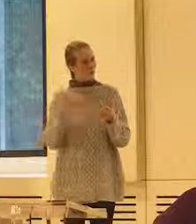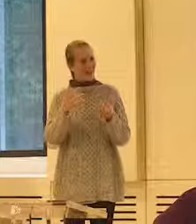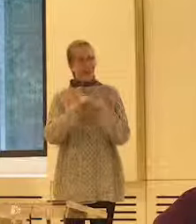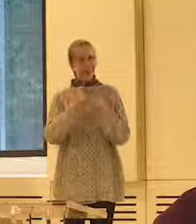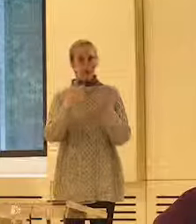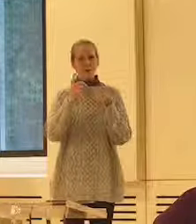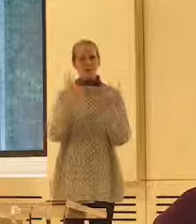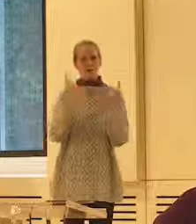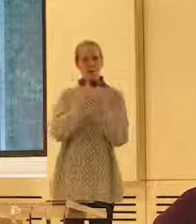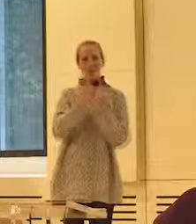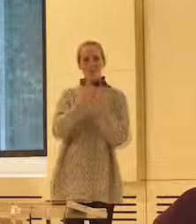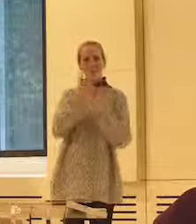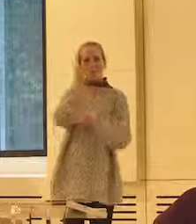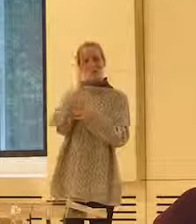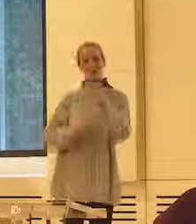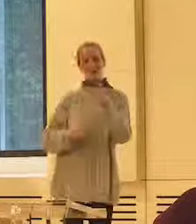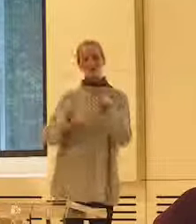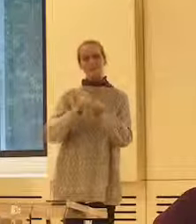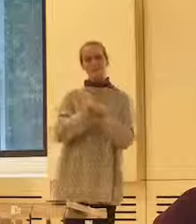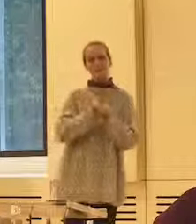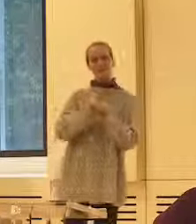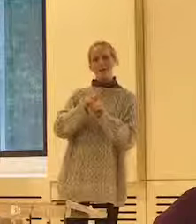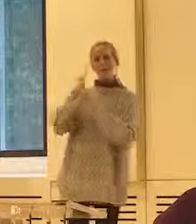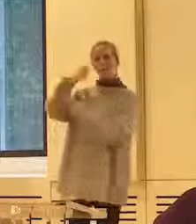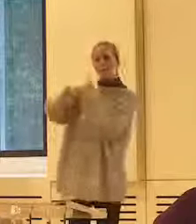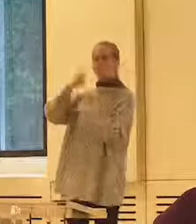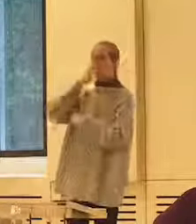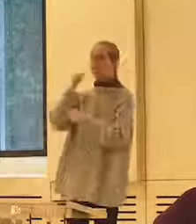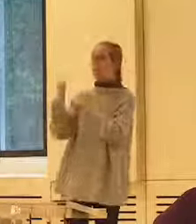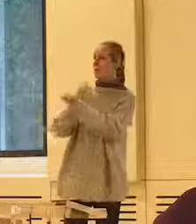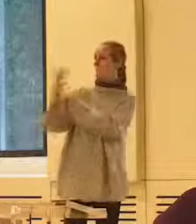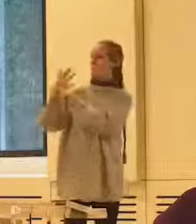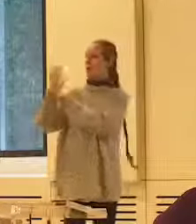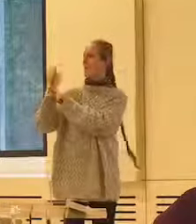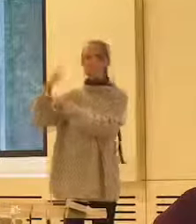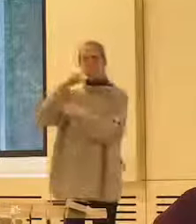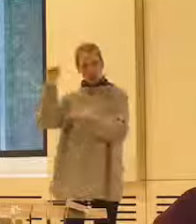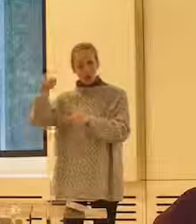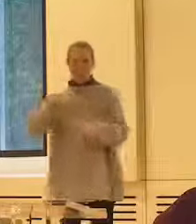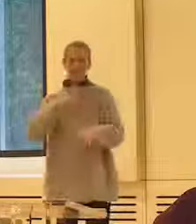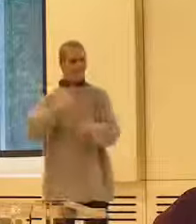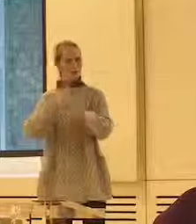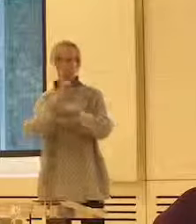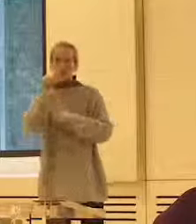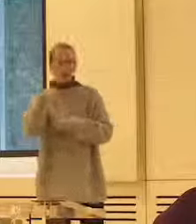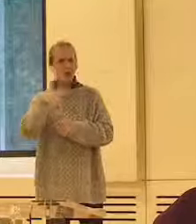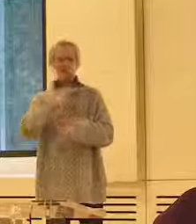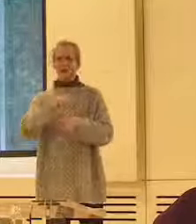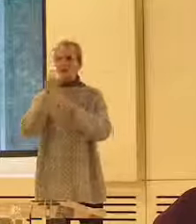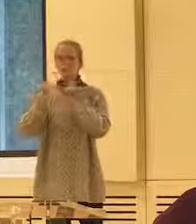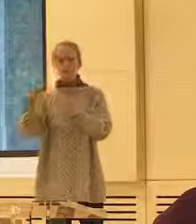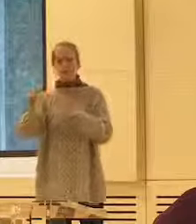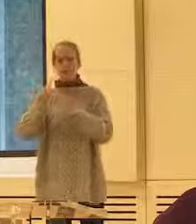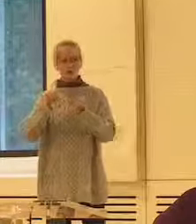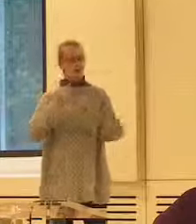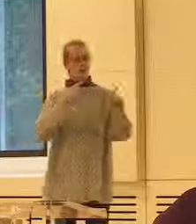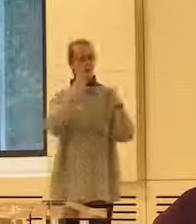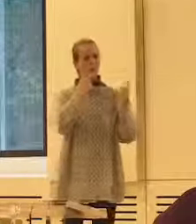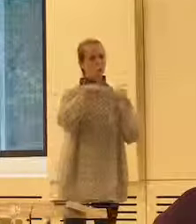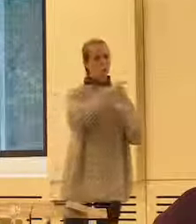to kind of rewrite the script? Is there something missing? You know, when someone is making a film and say, oh, I'd like to make a film about